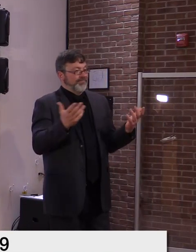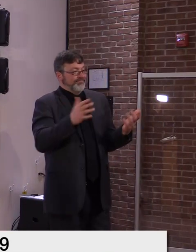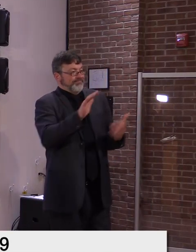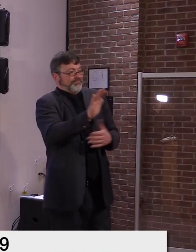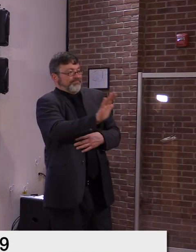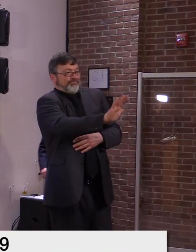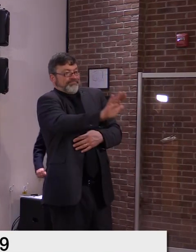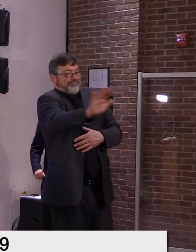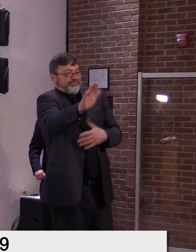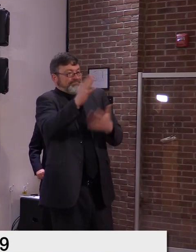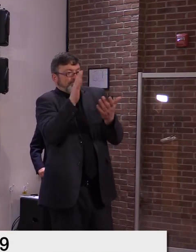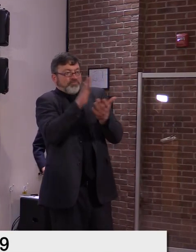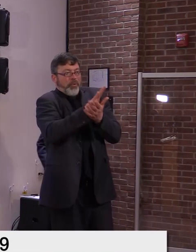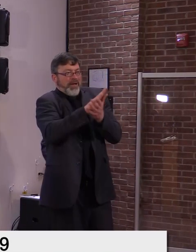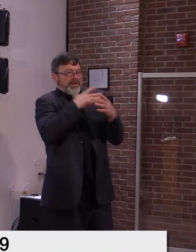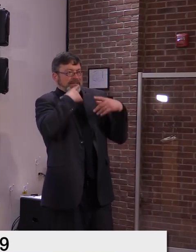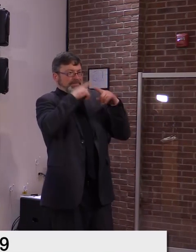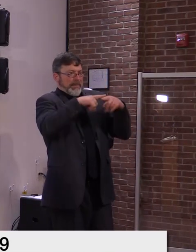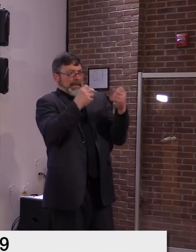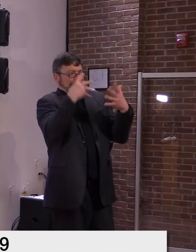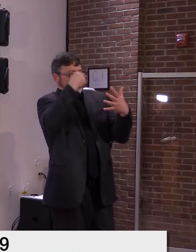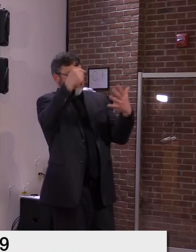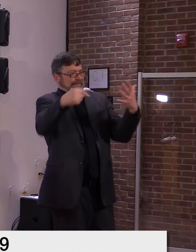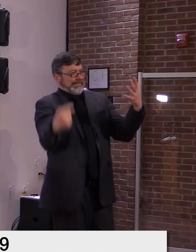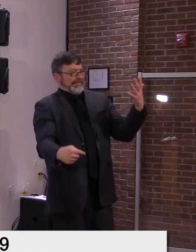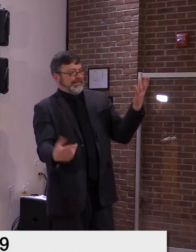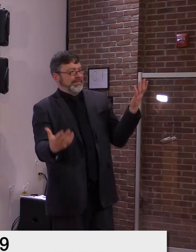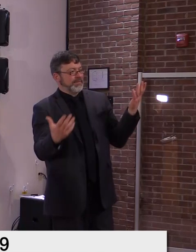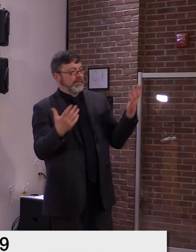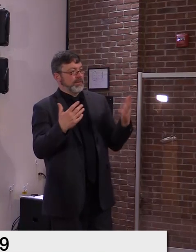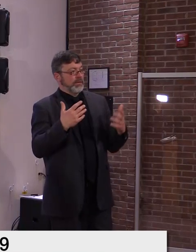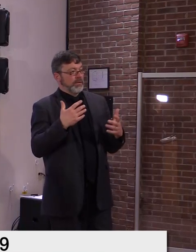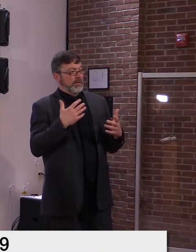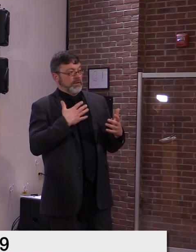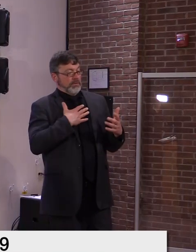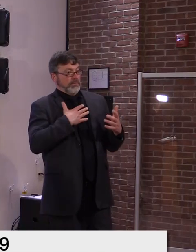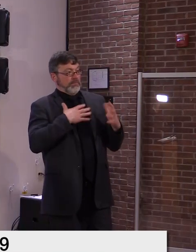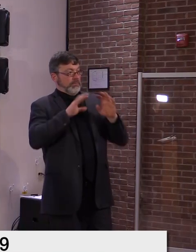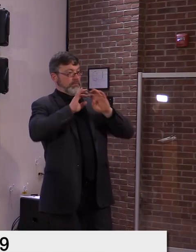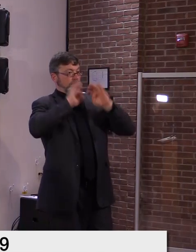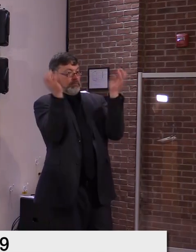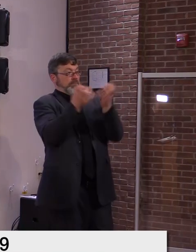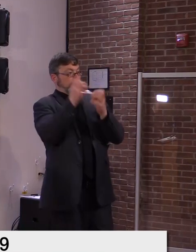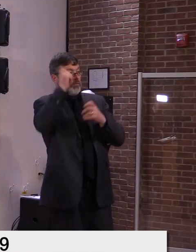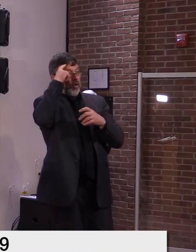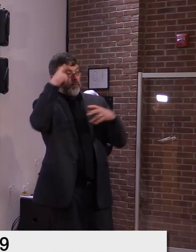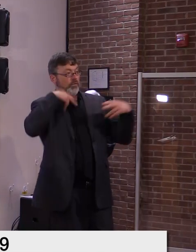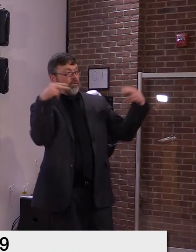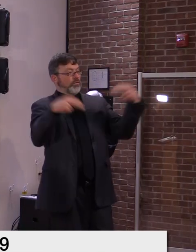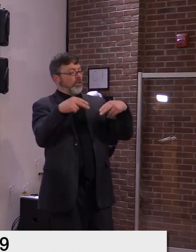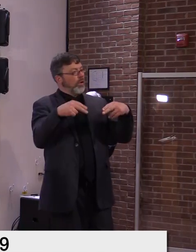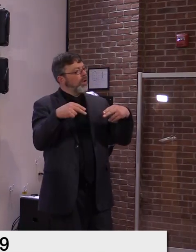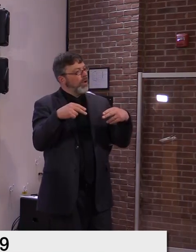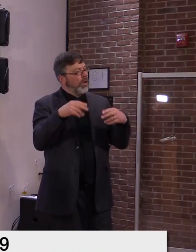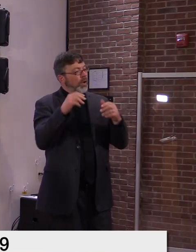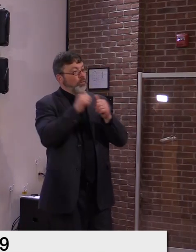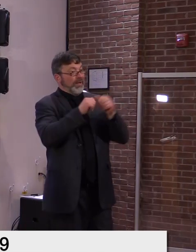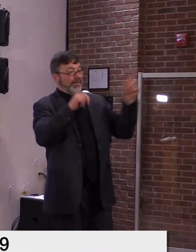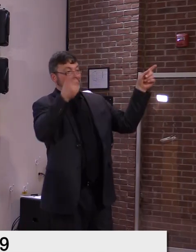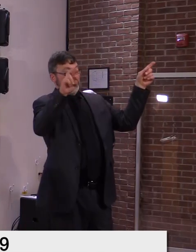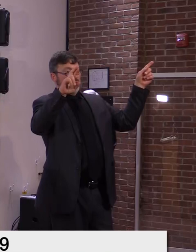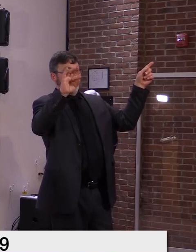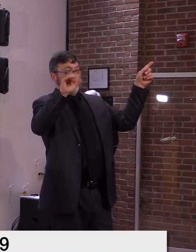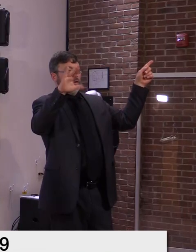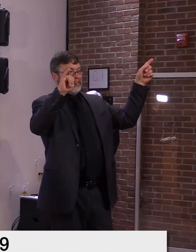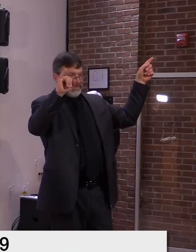about there's been some trials on vaccines for a younger population. He believes that